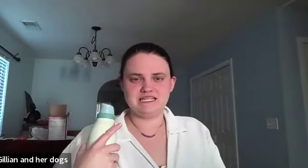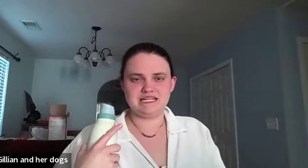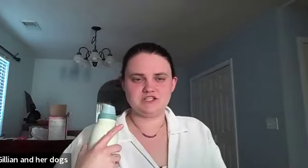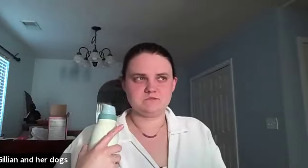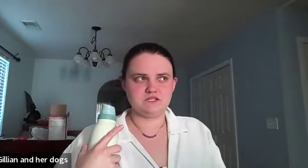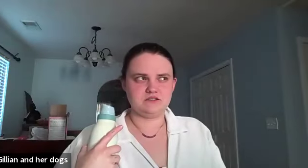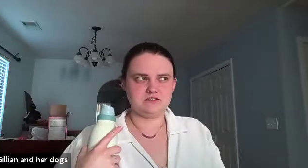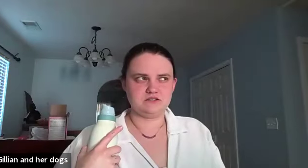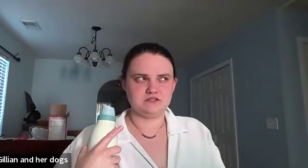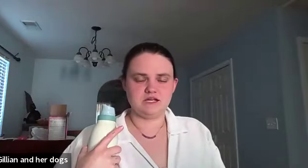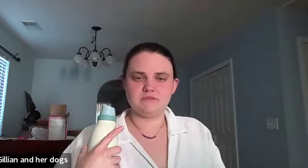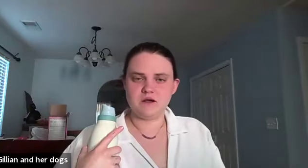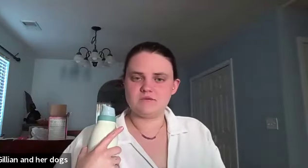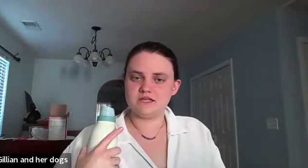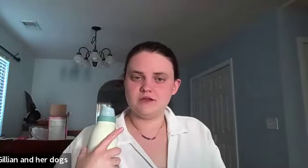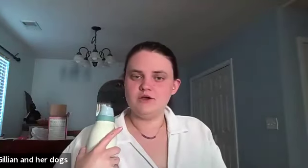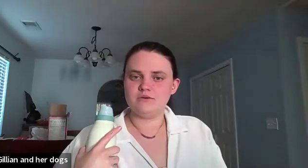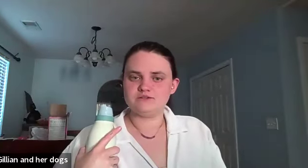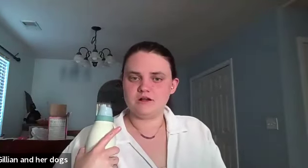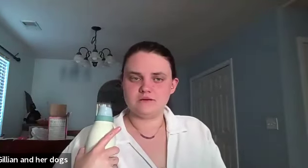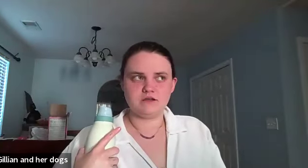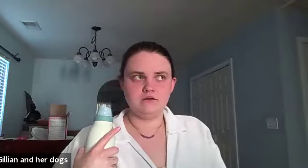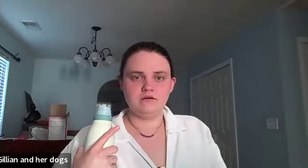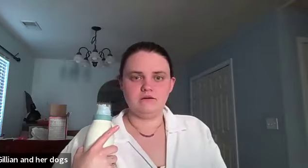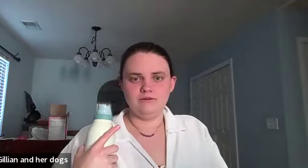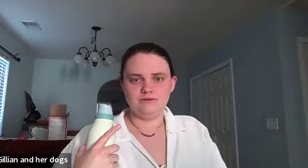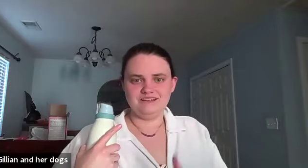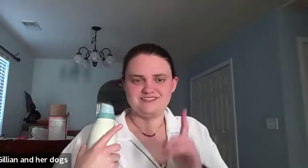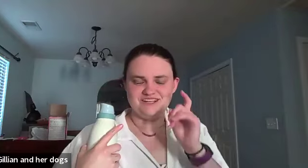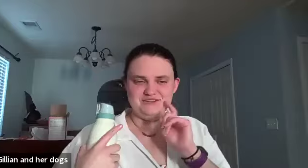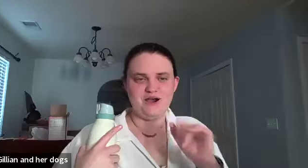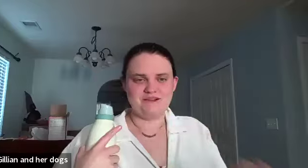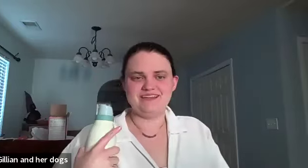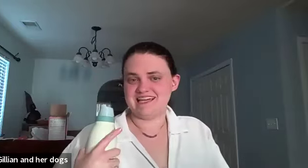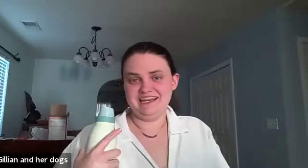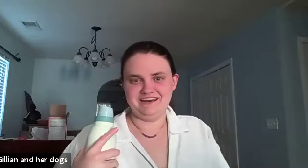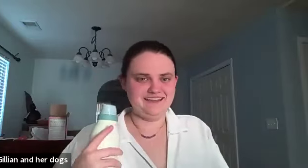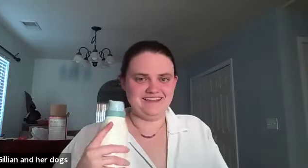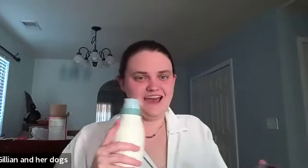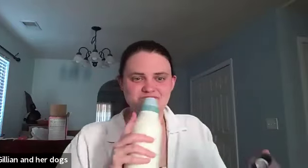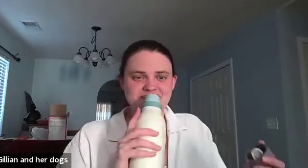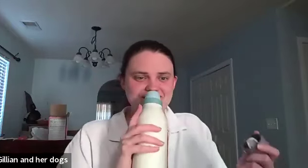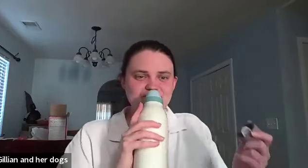sitting next to us, I'm like, that my mom would be like, what's wrong? And I'm like, oh, that's right, you caught my face. I didn't hide that.